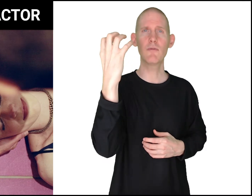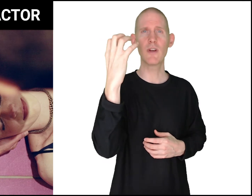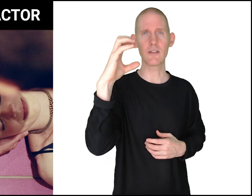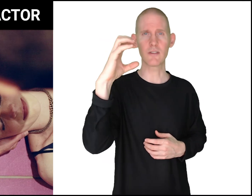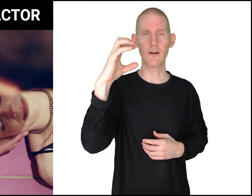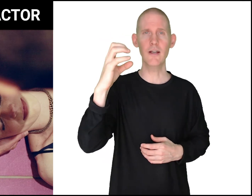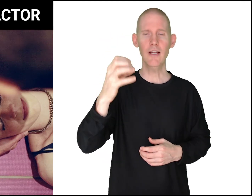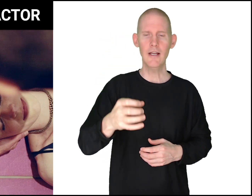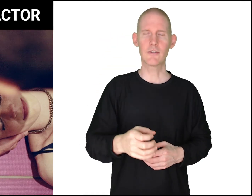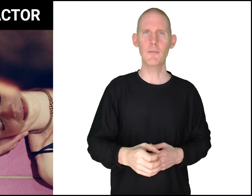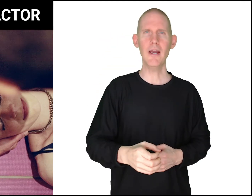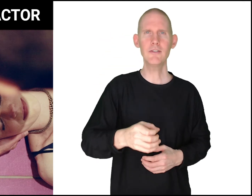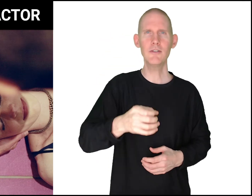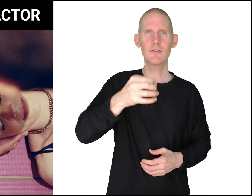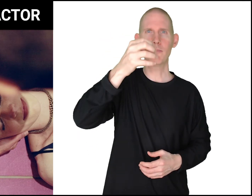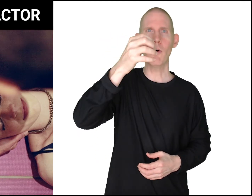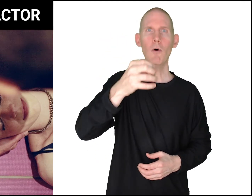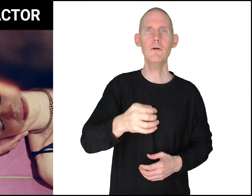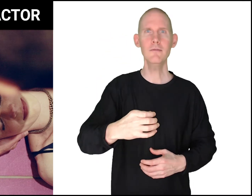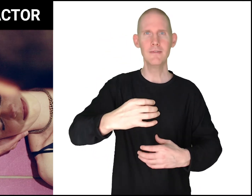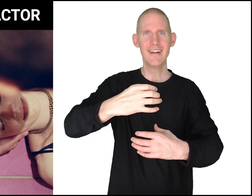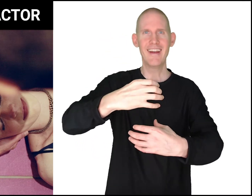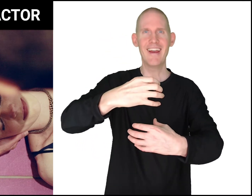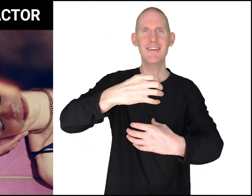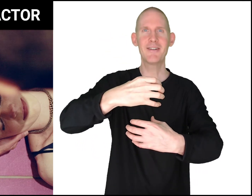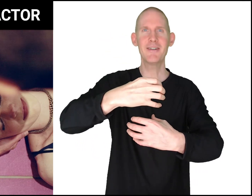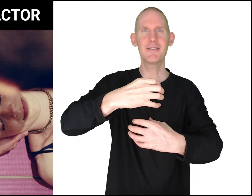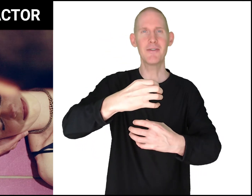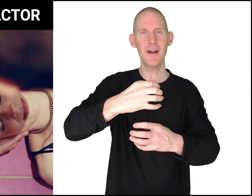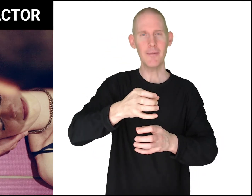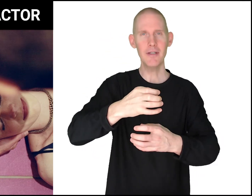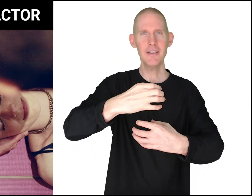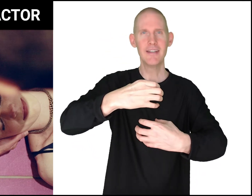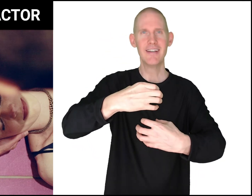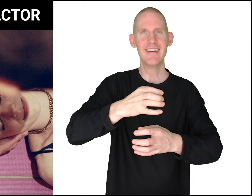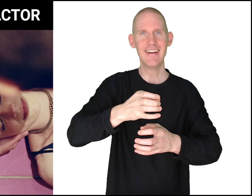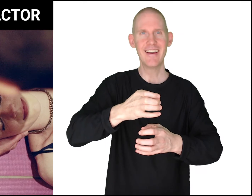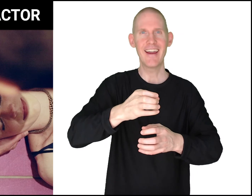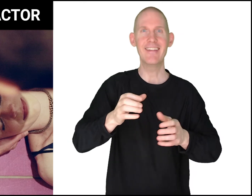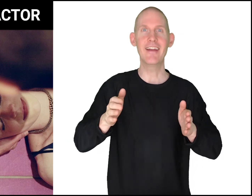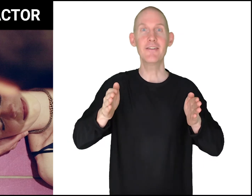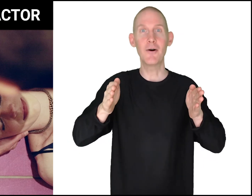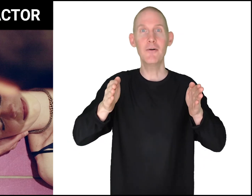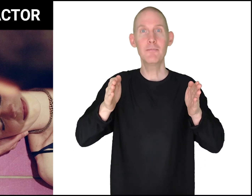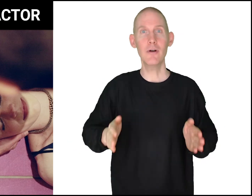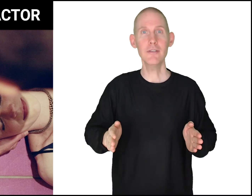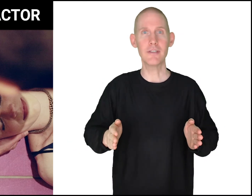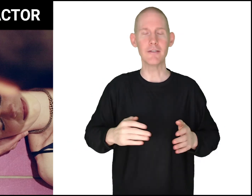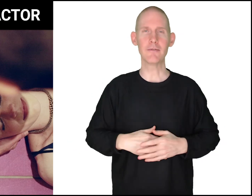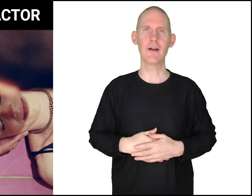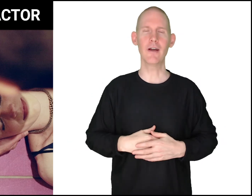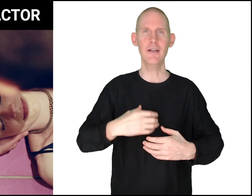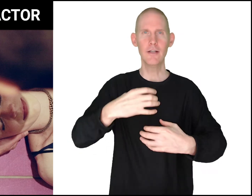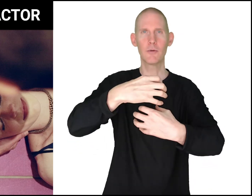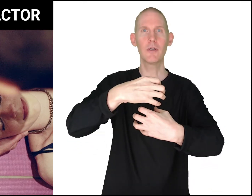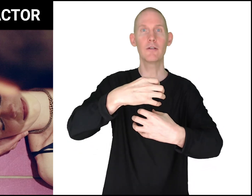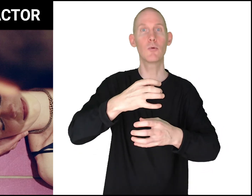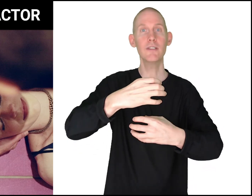fingers, all right? So imagine there's a pole, and you're gonna grab it, and then go person, all right? So we're gonna twist a